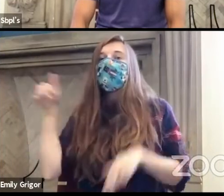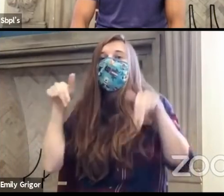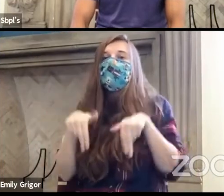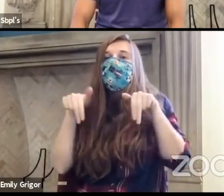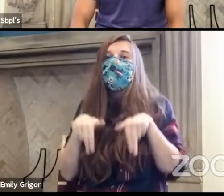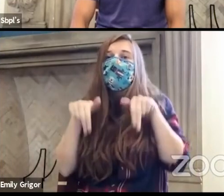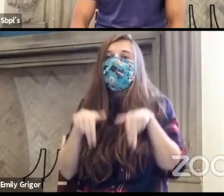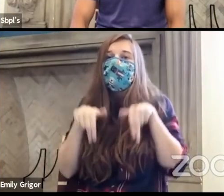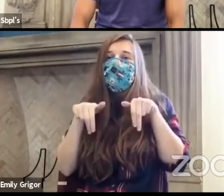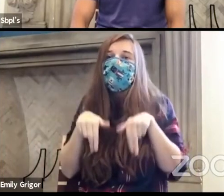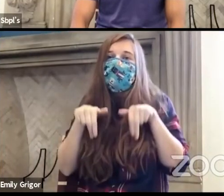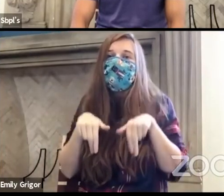dog.